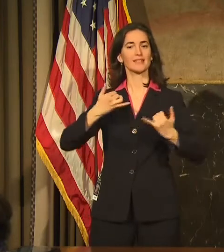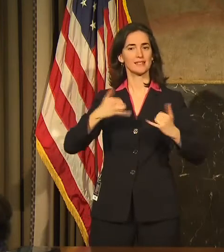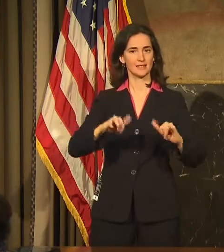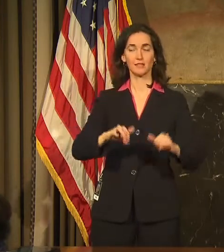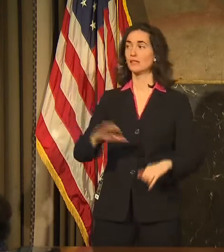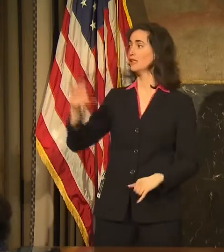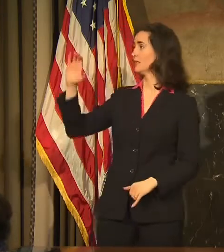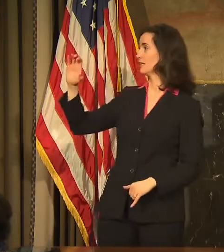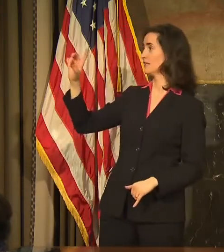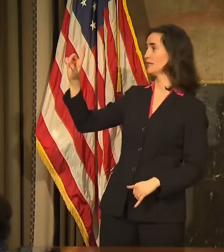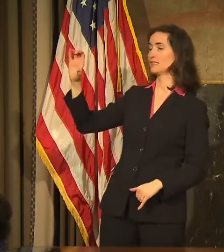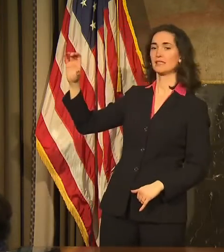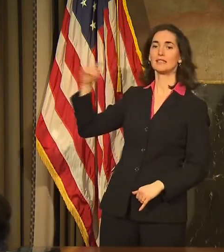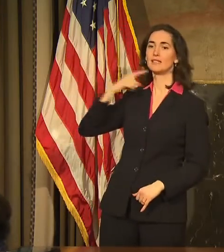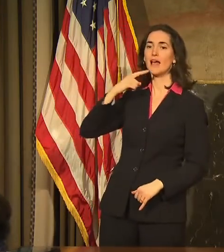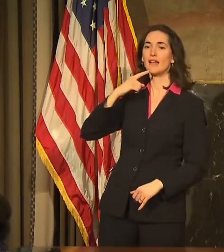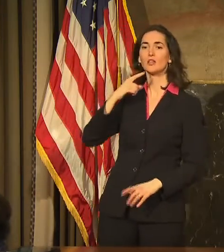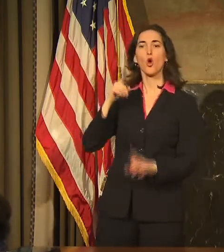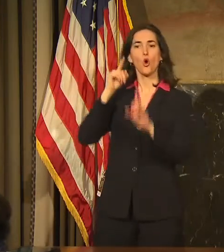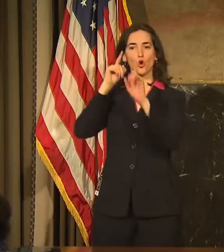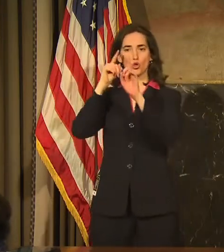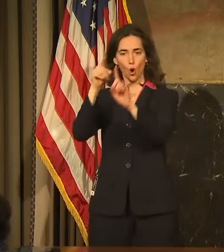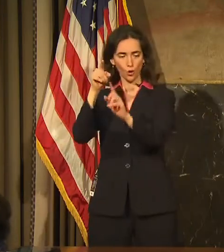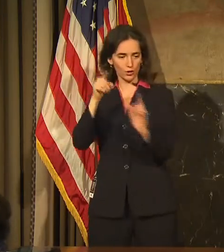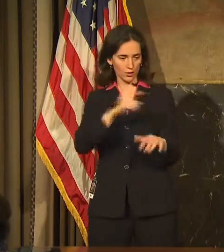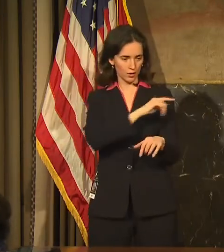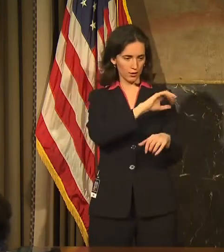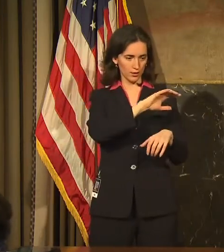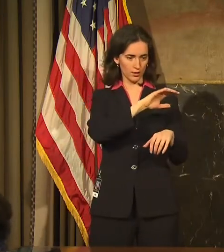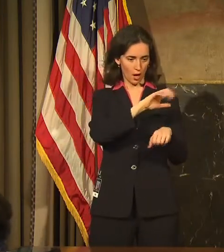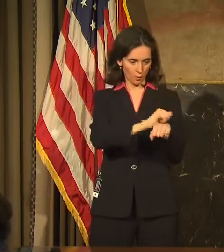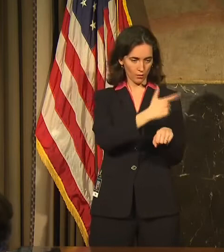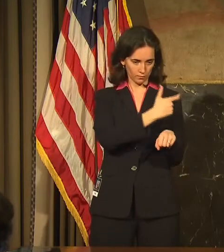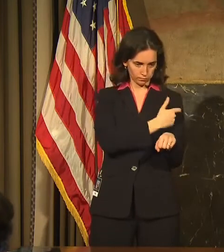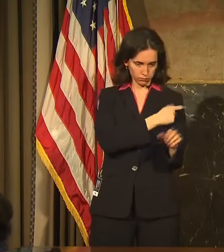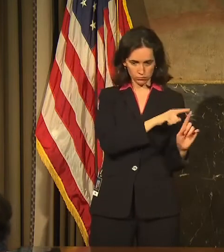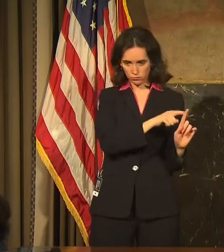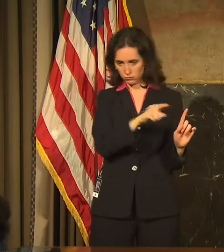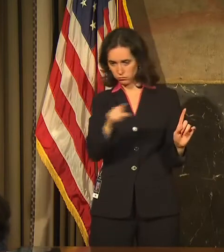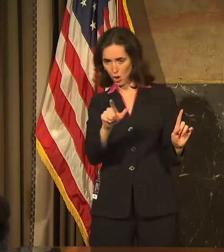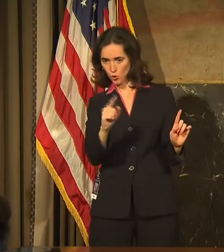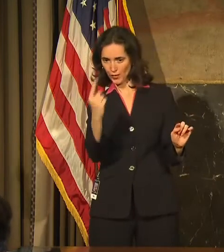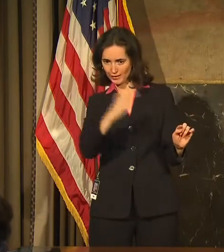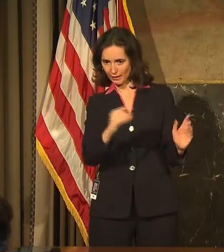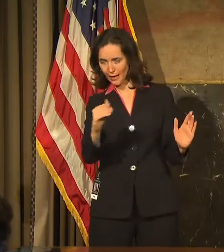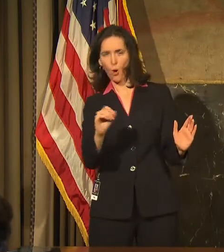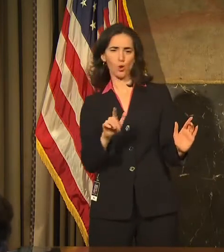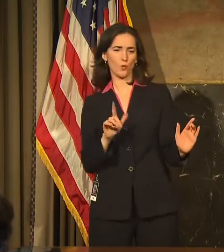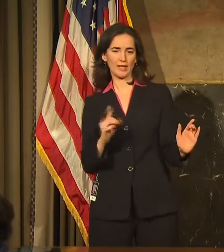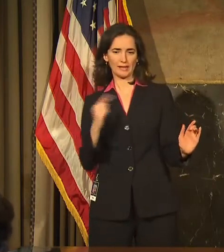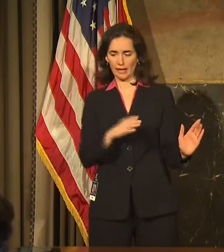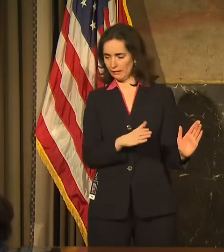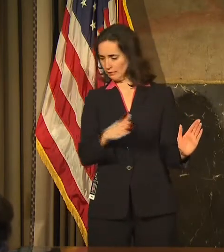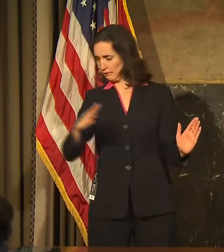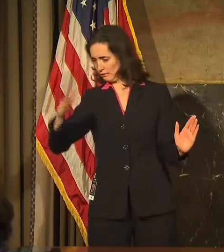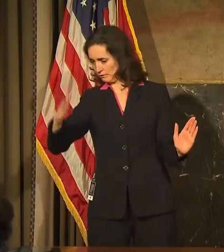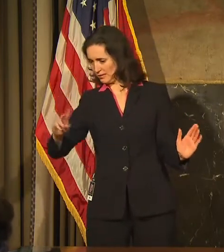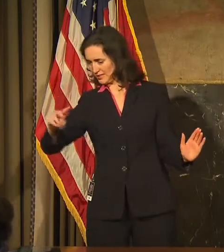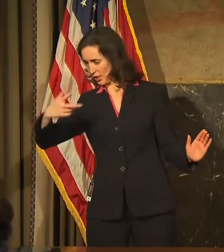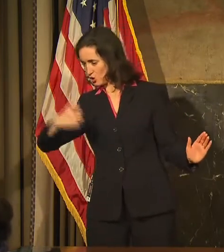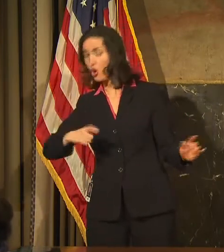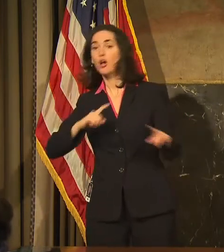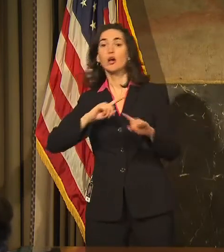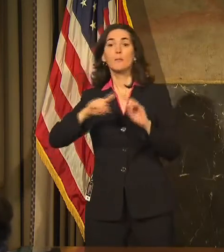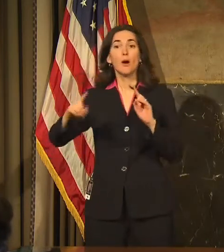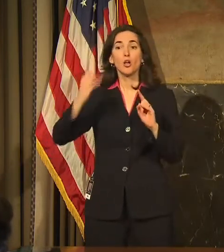says you aim for the right follow-up, the 21 days for Pfizer and 28 days for Moderna. You shoot for that, but if